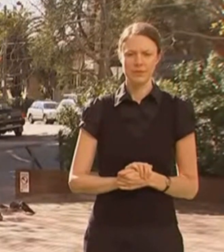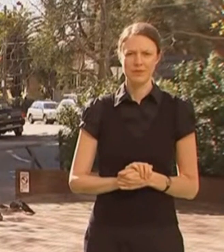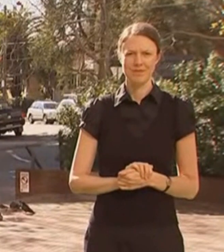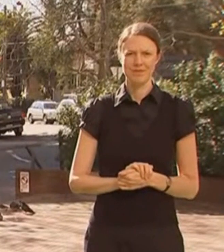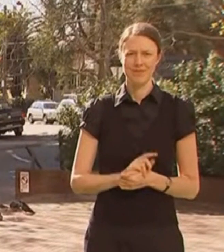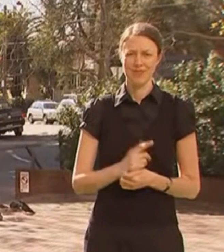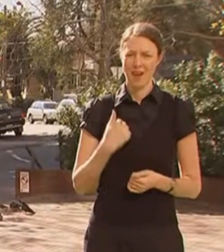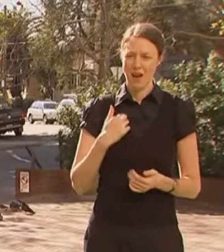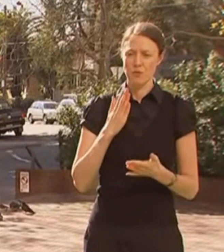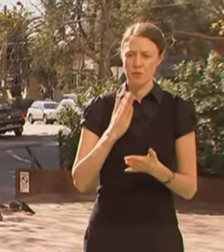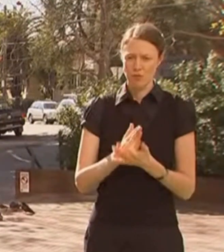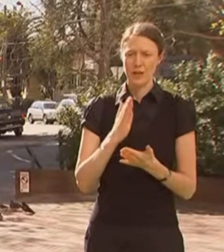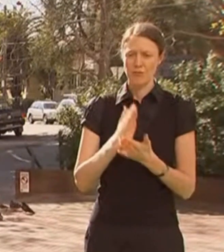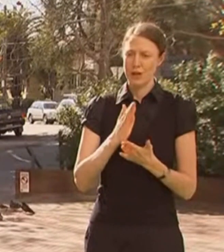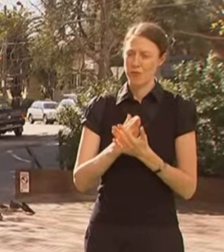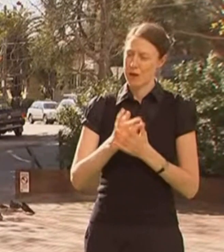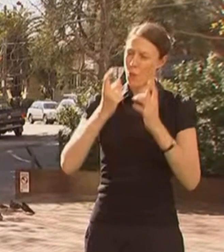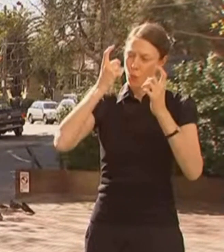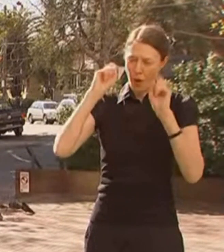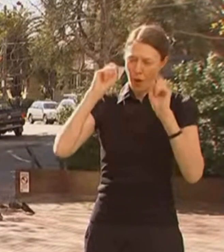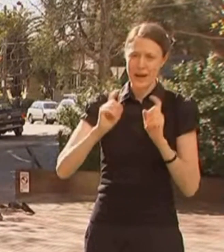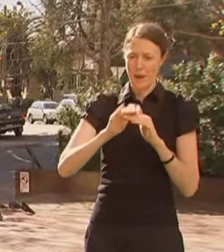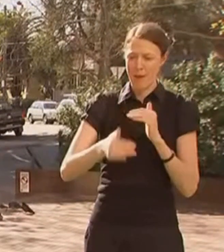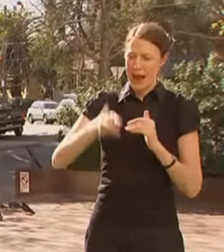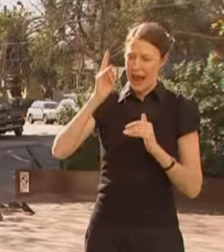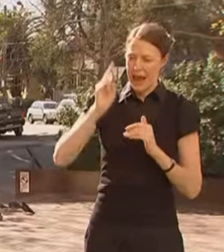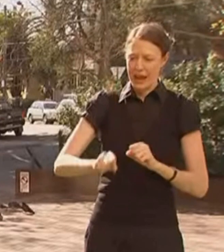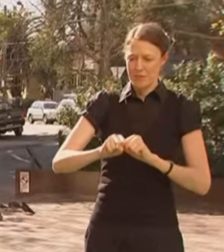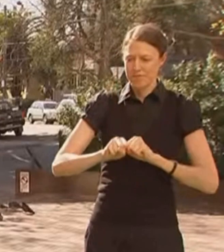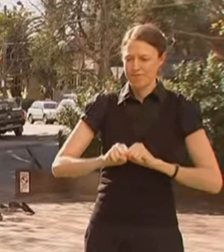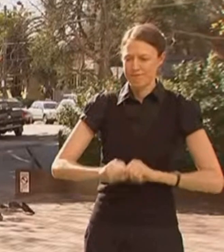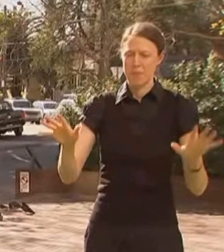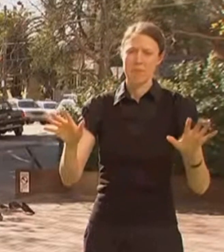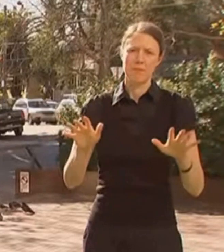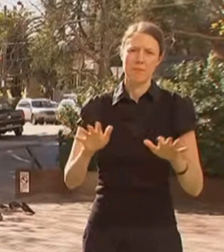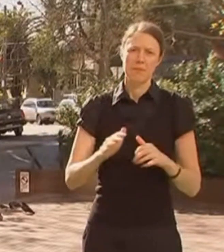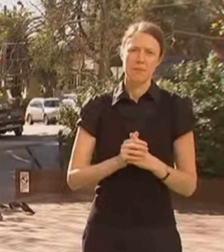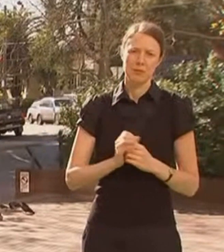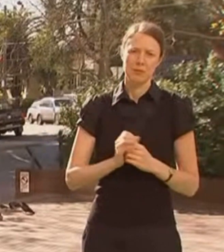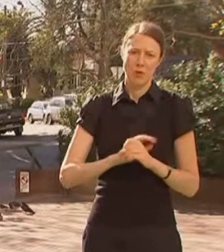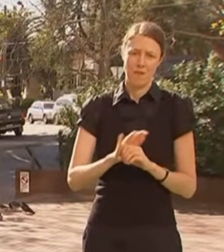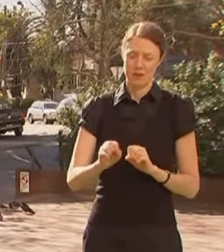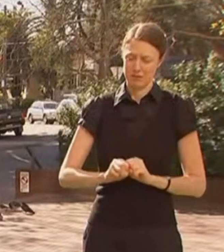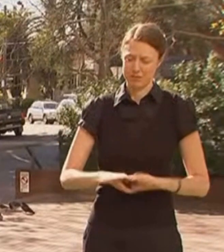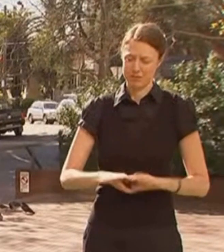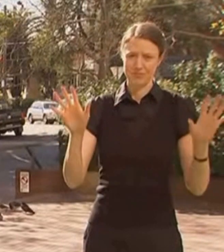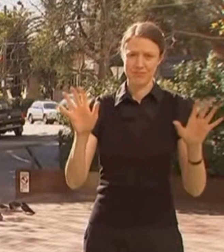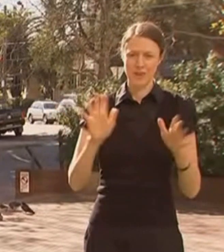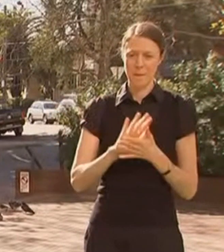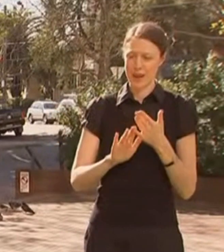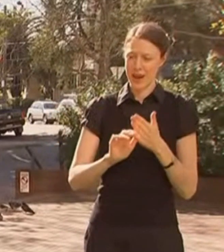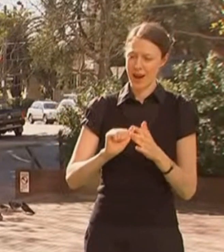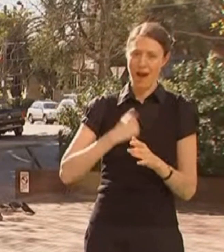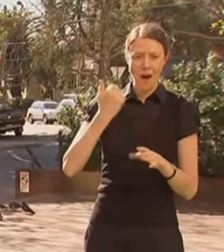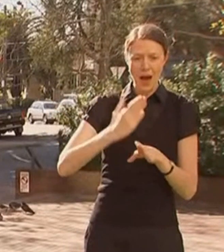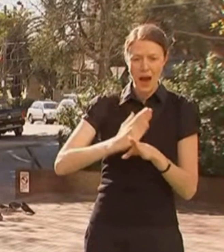do, most of us do. But please express your passion in a safe way during a pandemic. Please make sure